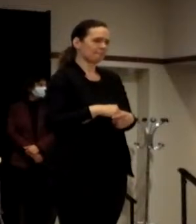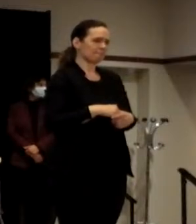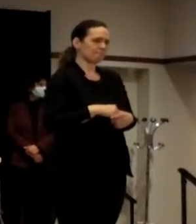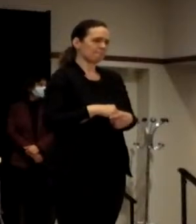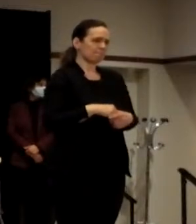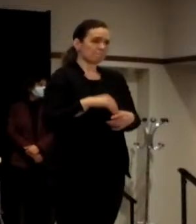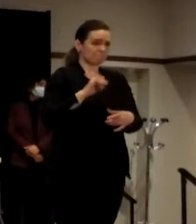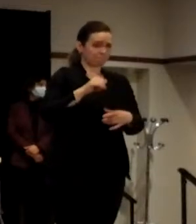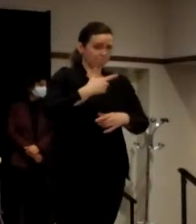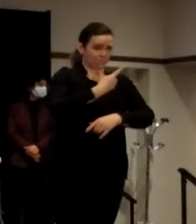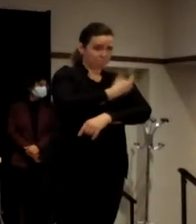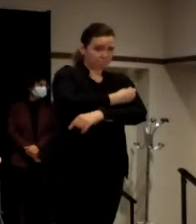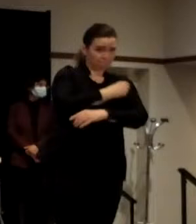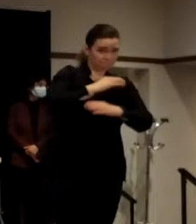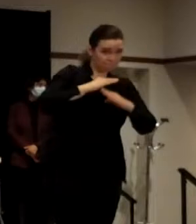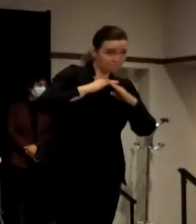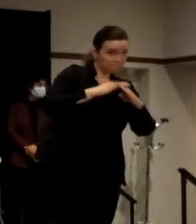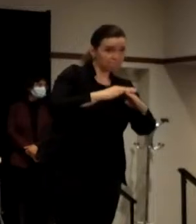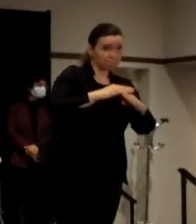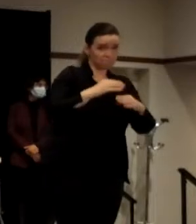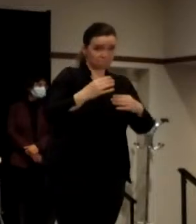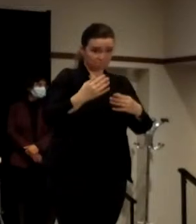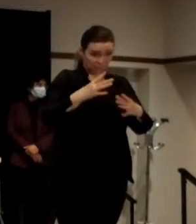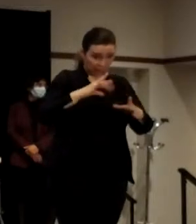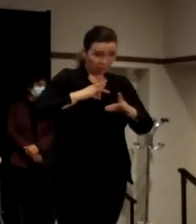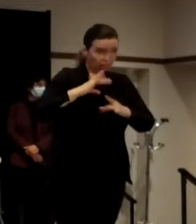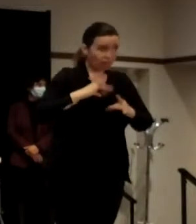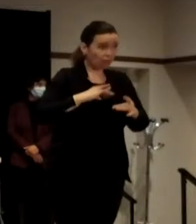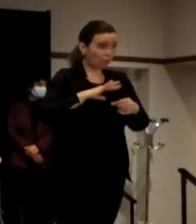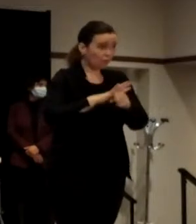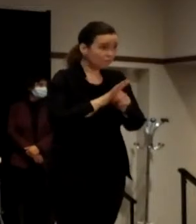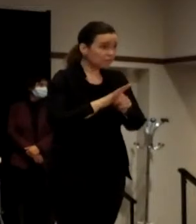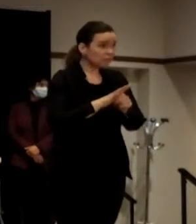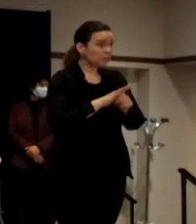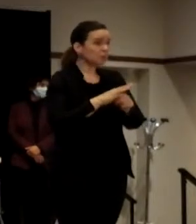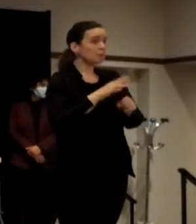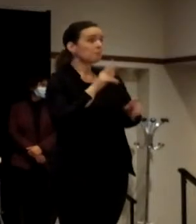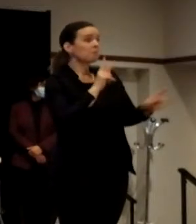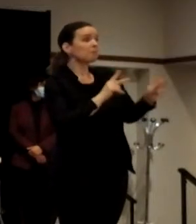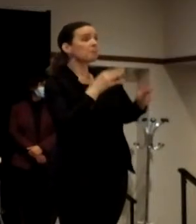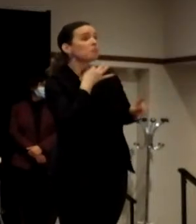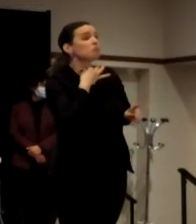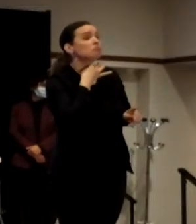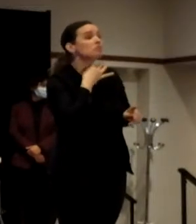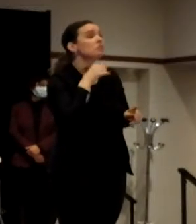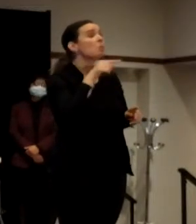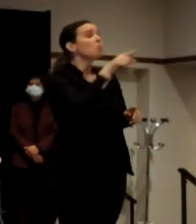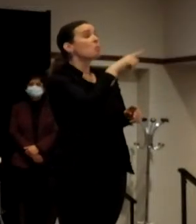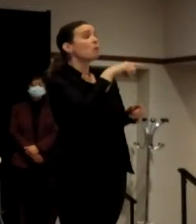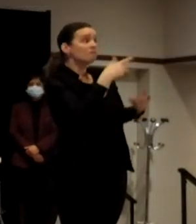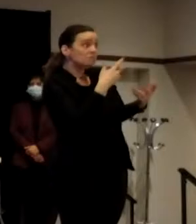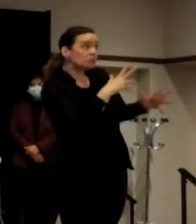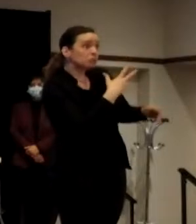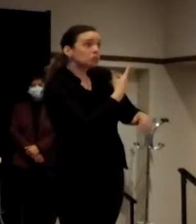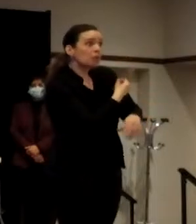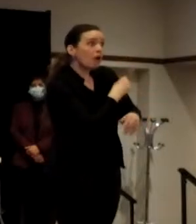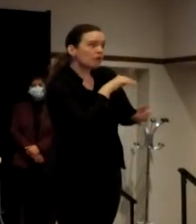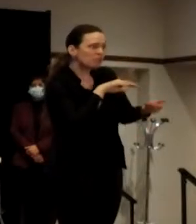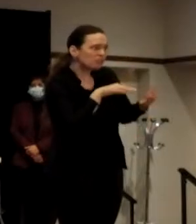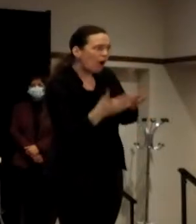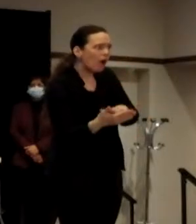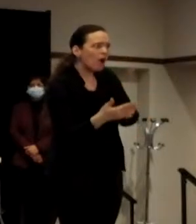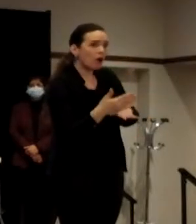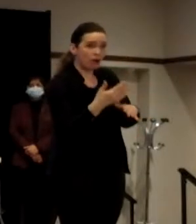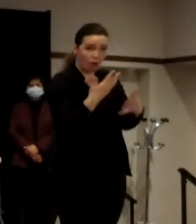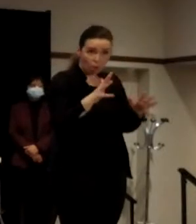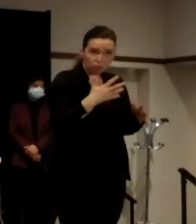who's getting sick and dying has had one shot or two shots. Right. You don't have any of that? I don't, Dr. Gupta, have you